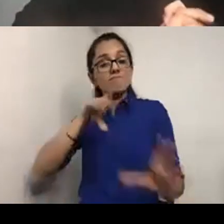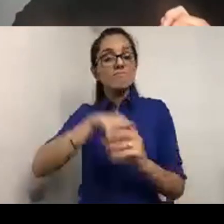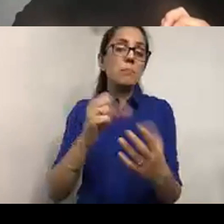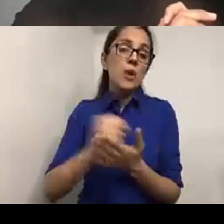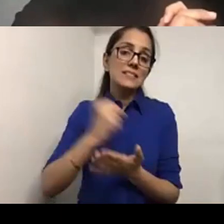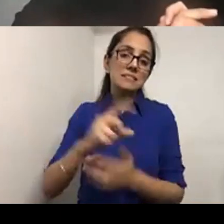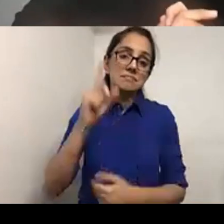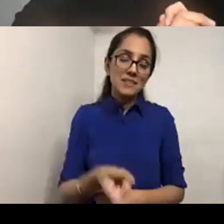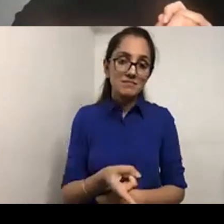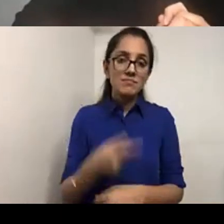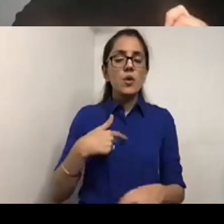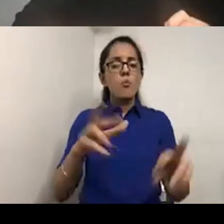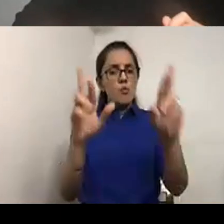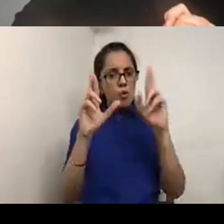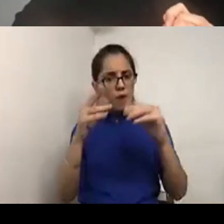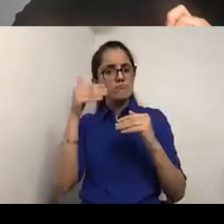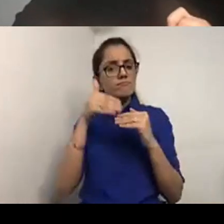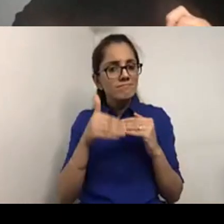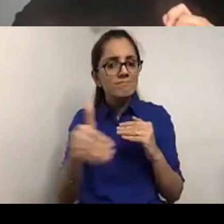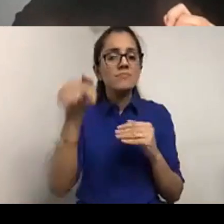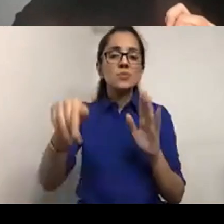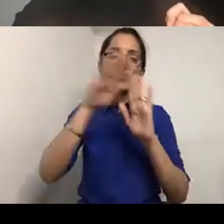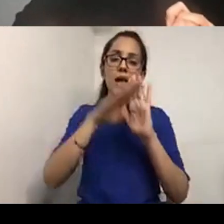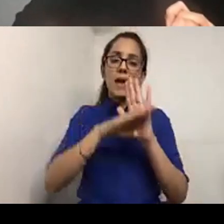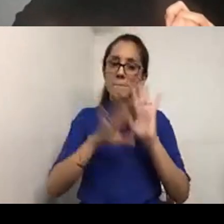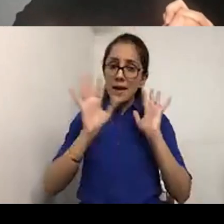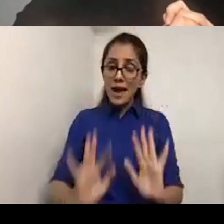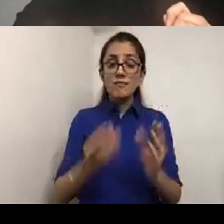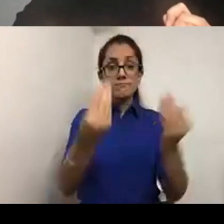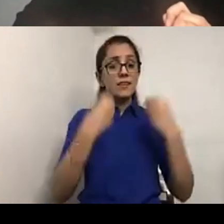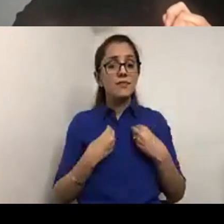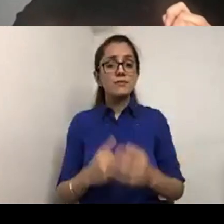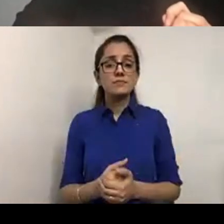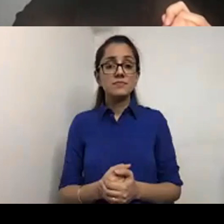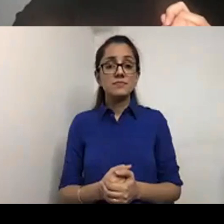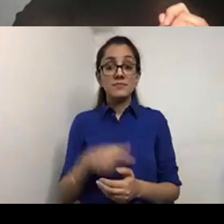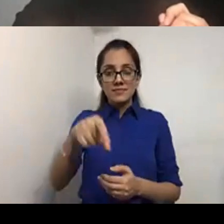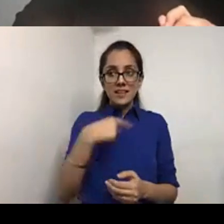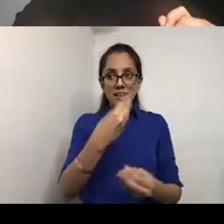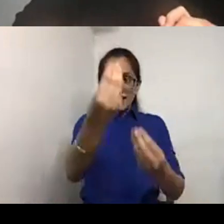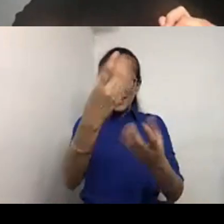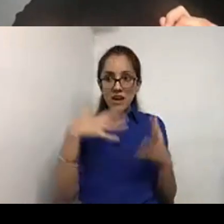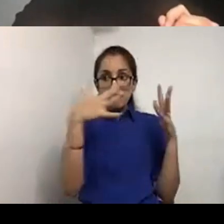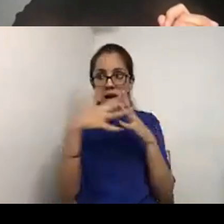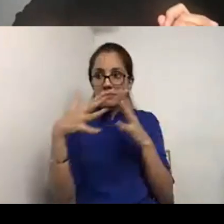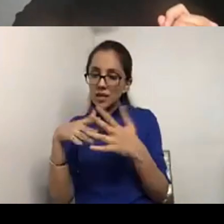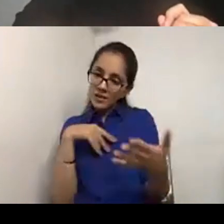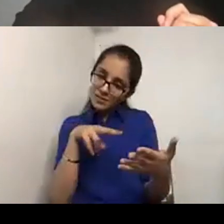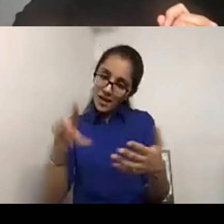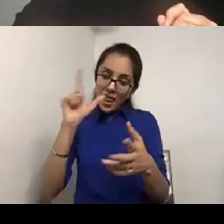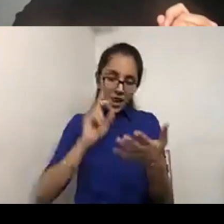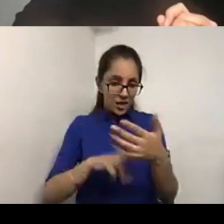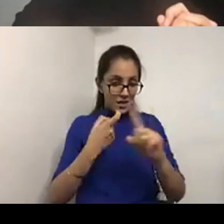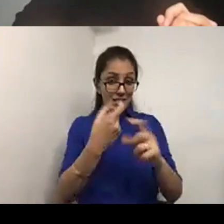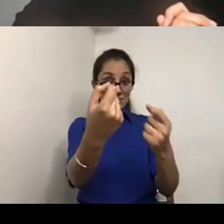there is a lot of hope that we have on this program and what you produce. And when this came in as a website, came in as a link, came in